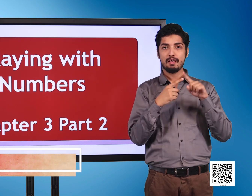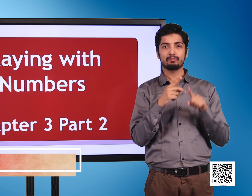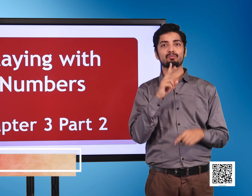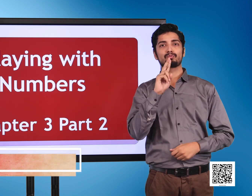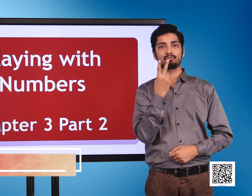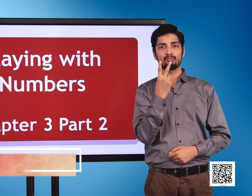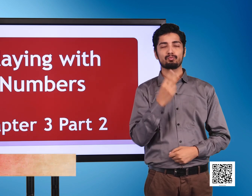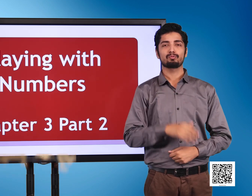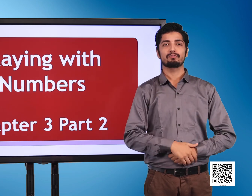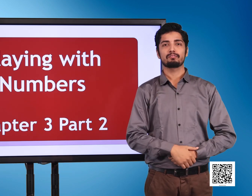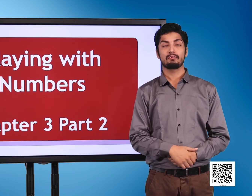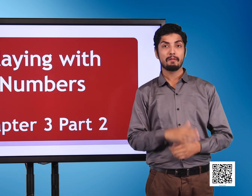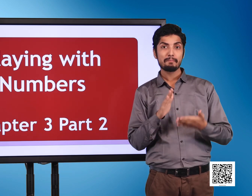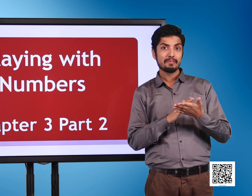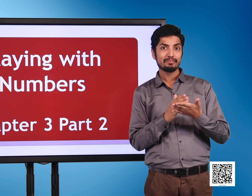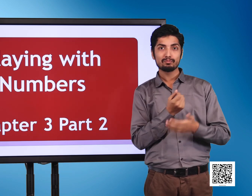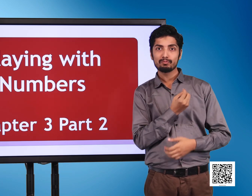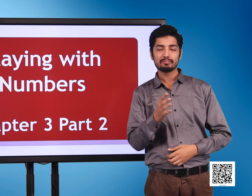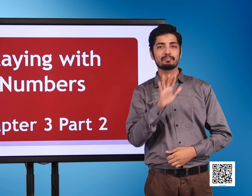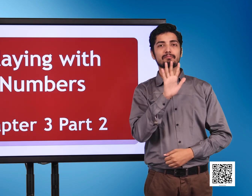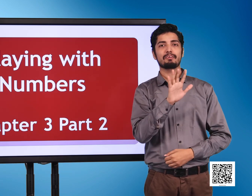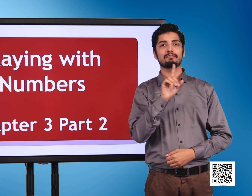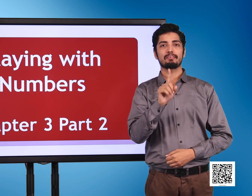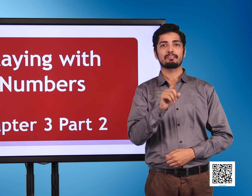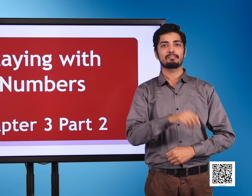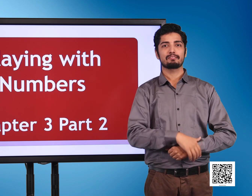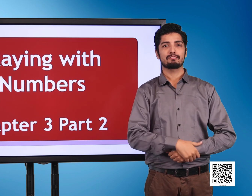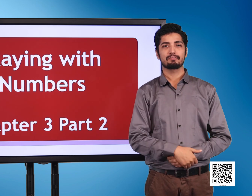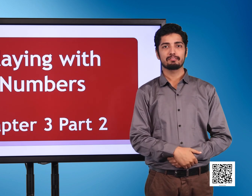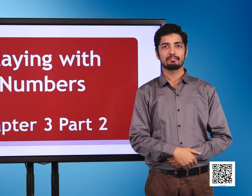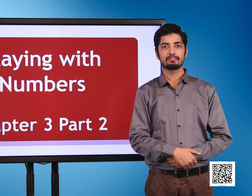Part 2. Page 51.